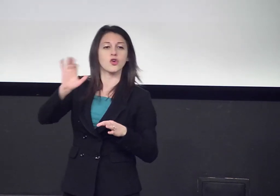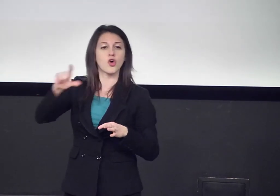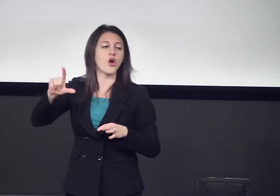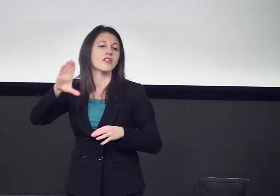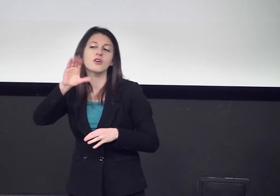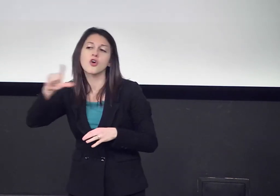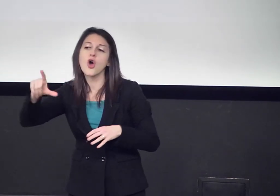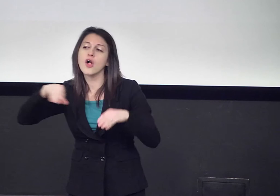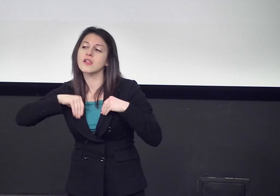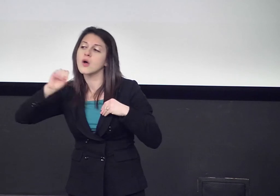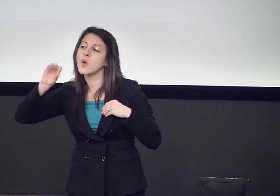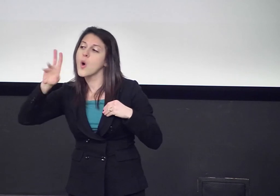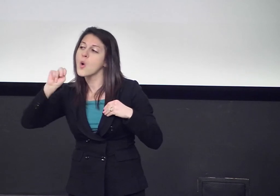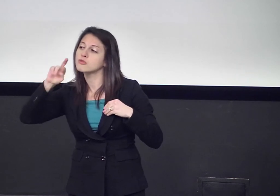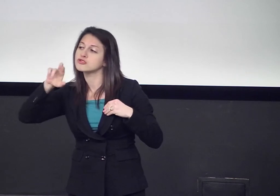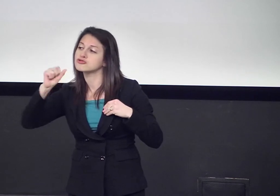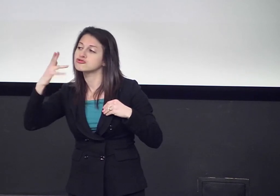to a live person.